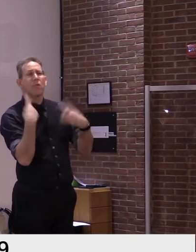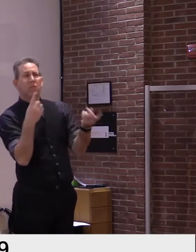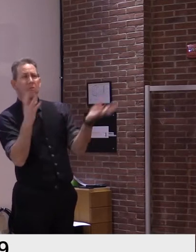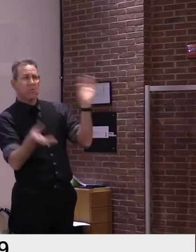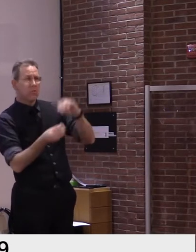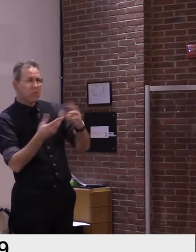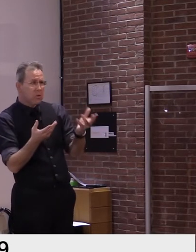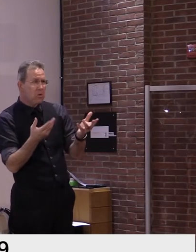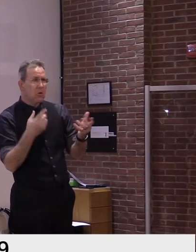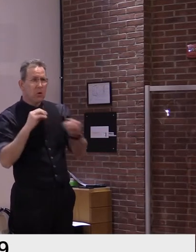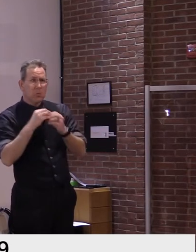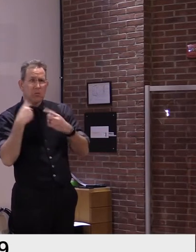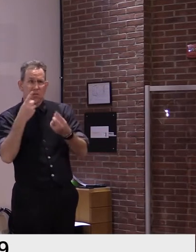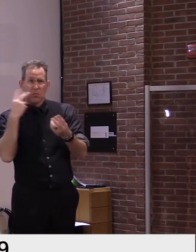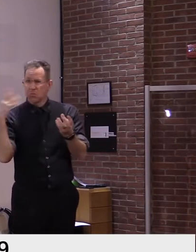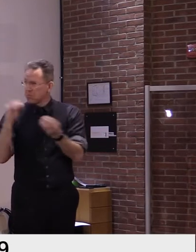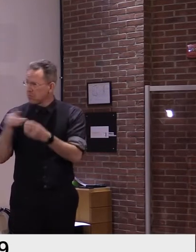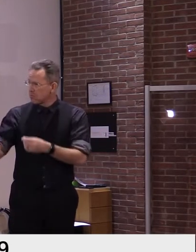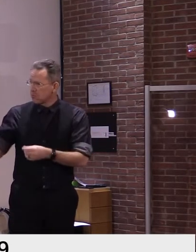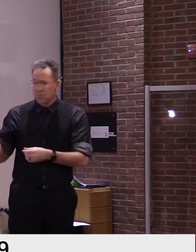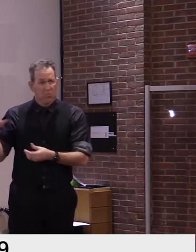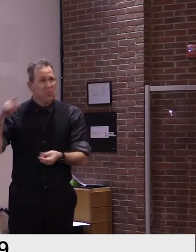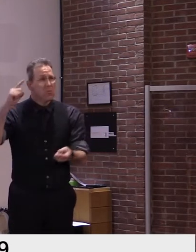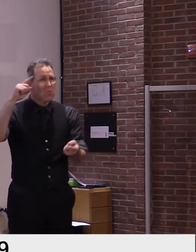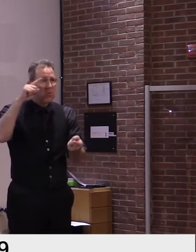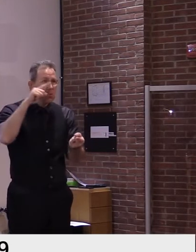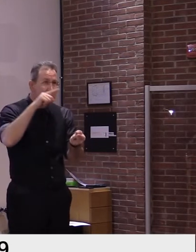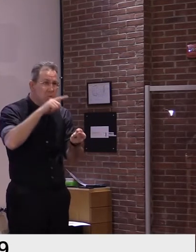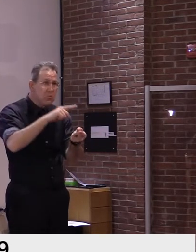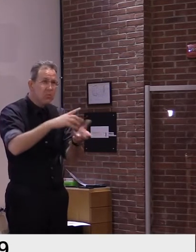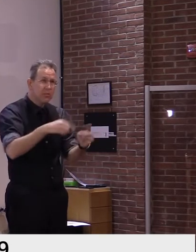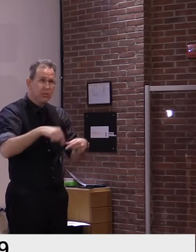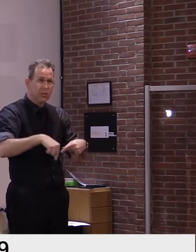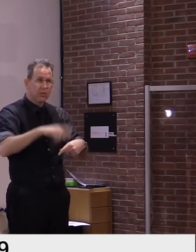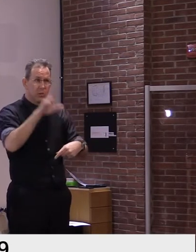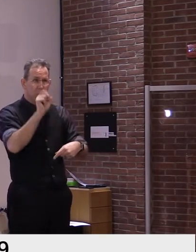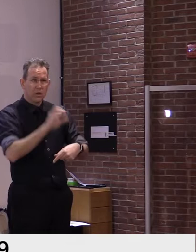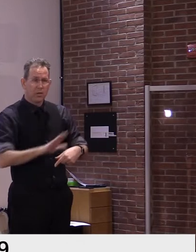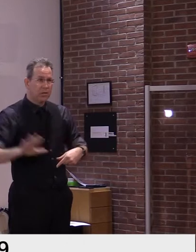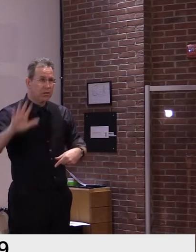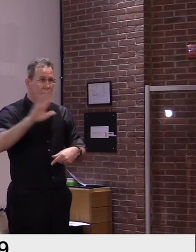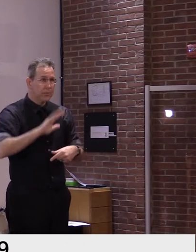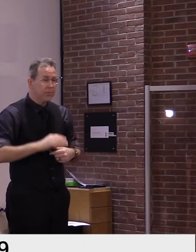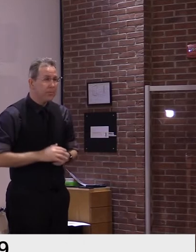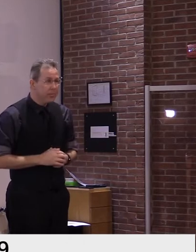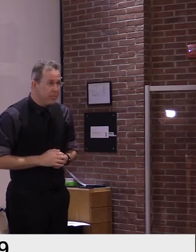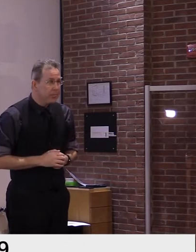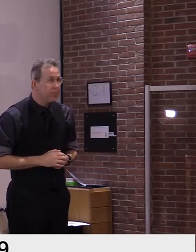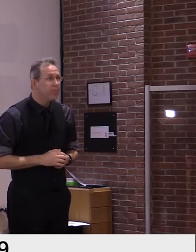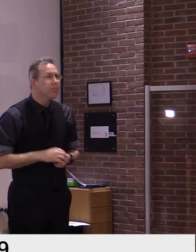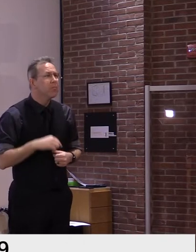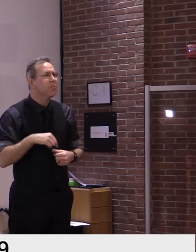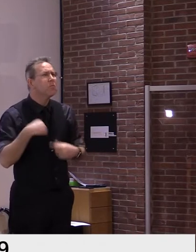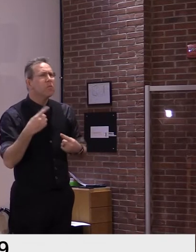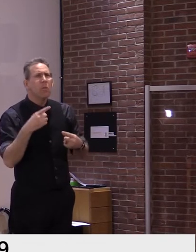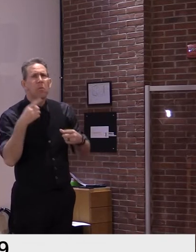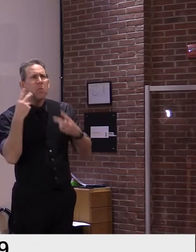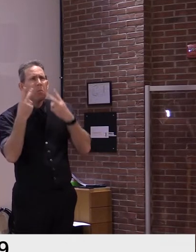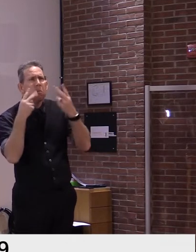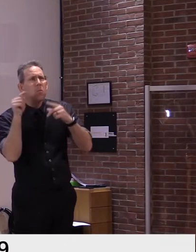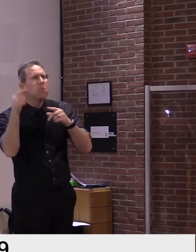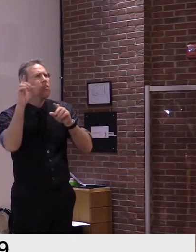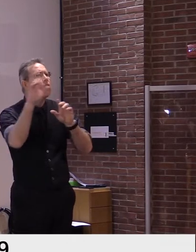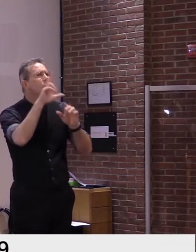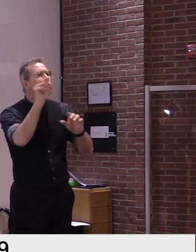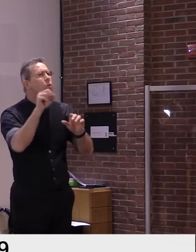last couple of days. And all of the major national models that are out there continue to forecast cases